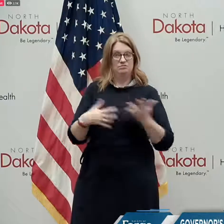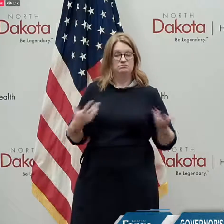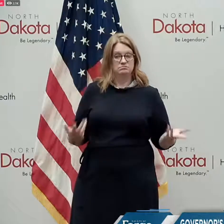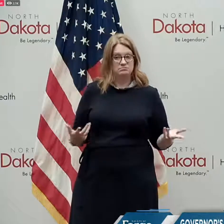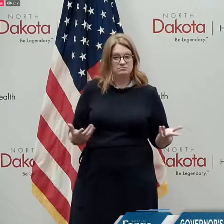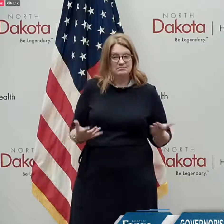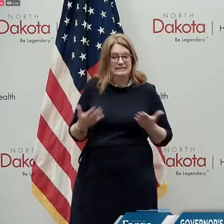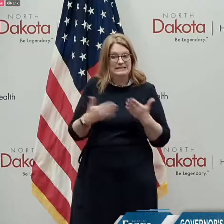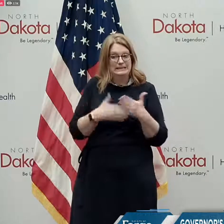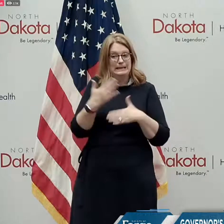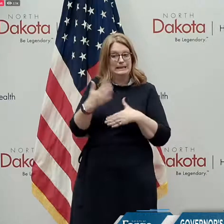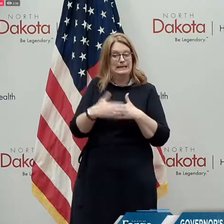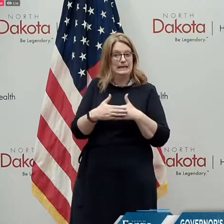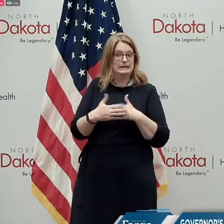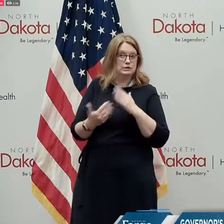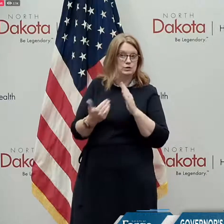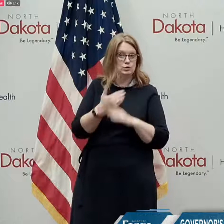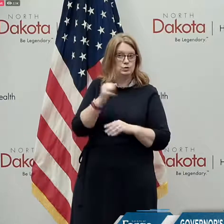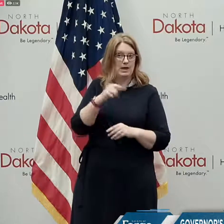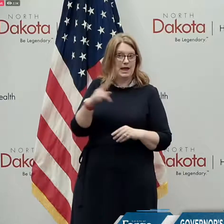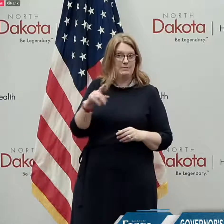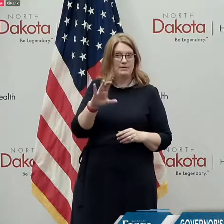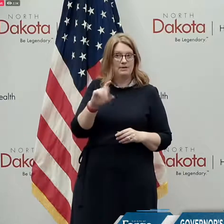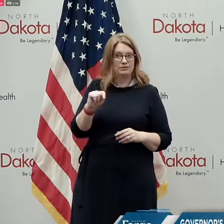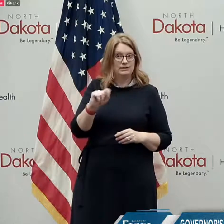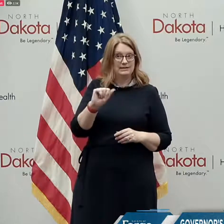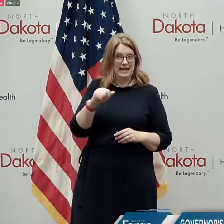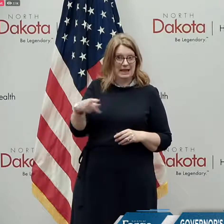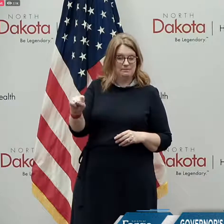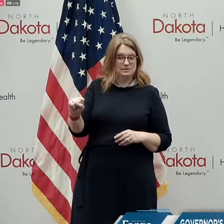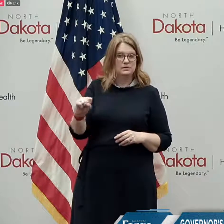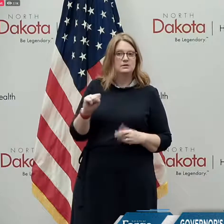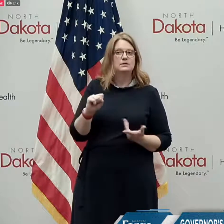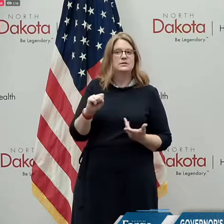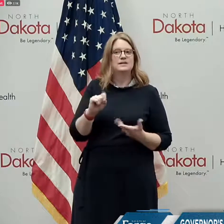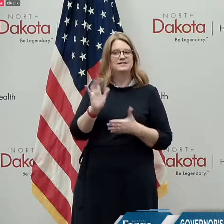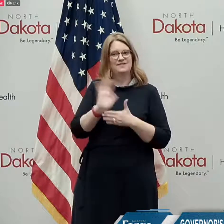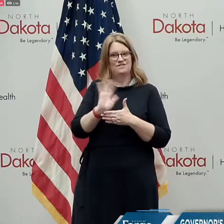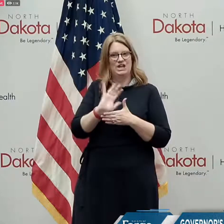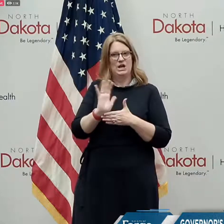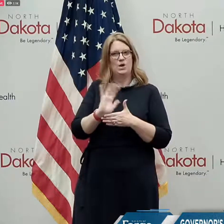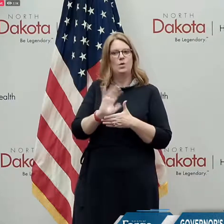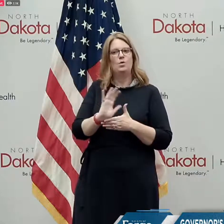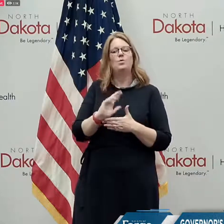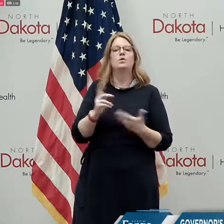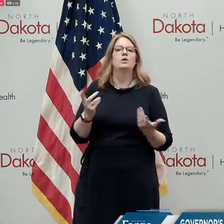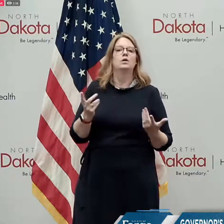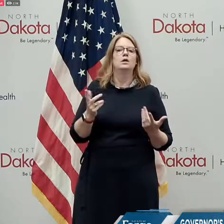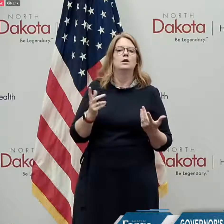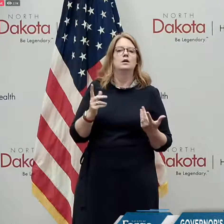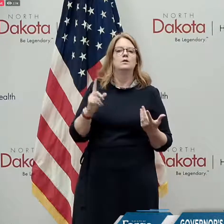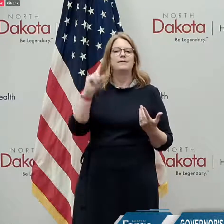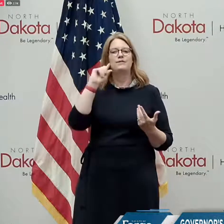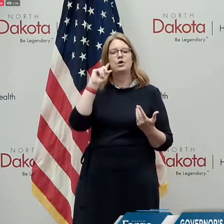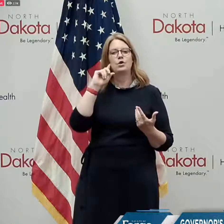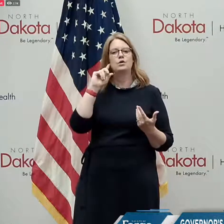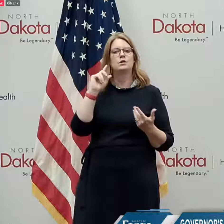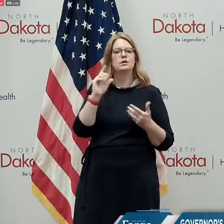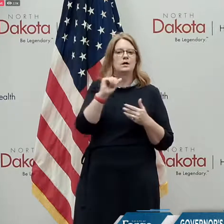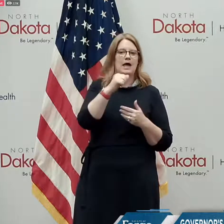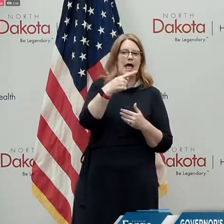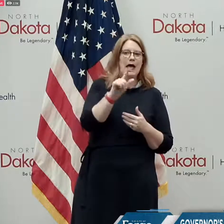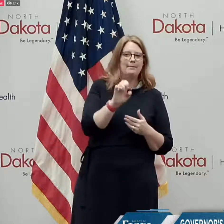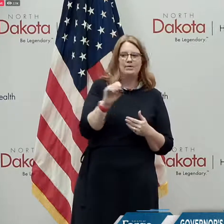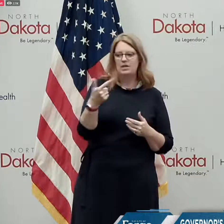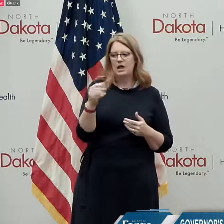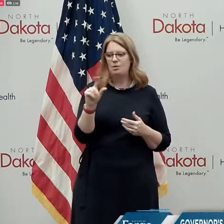the next evolution of contact tracing apps. And as the video said, you've all heard about the initiative between Apple and